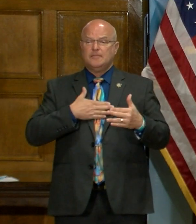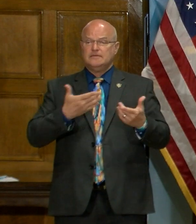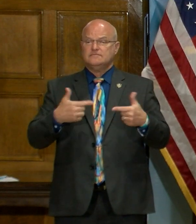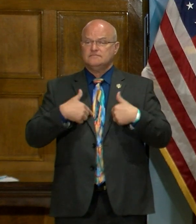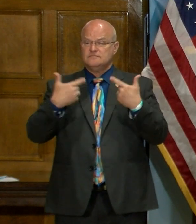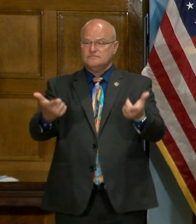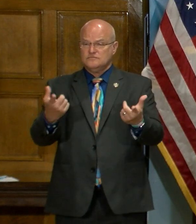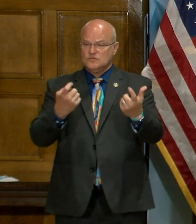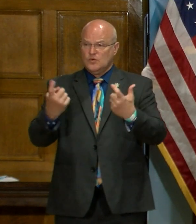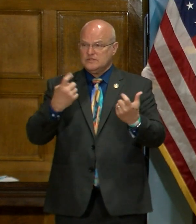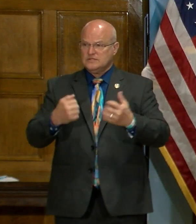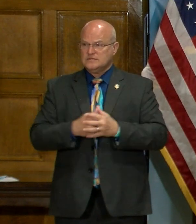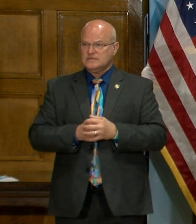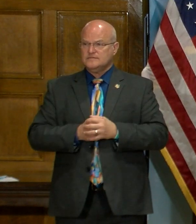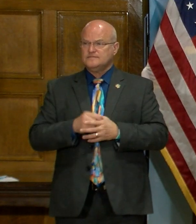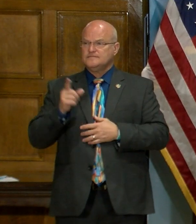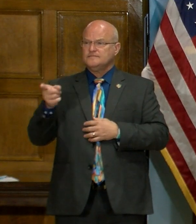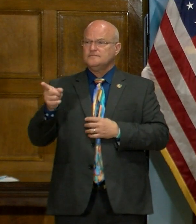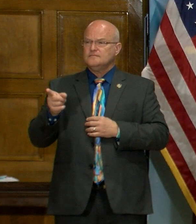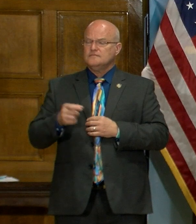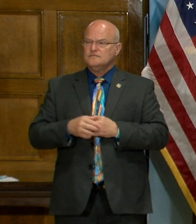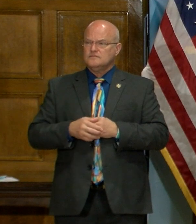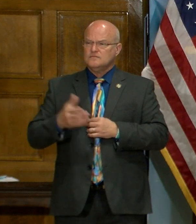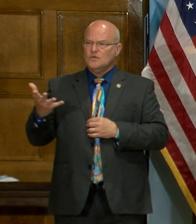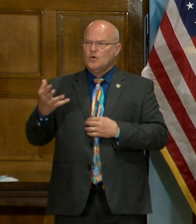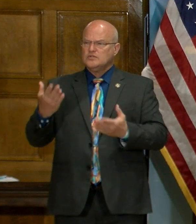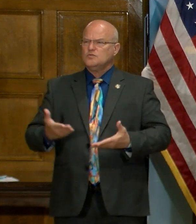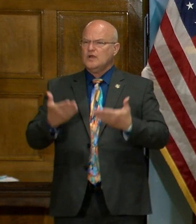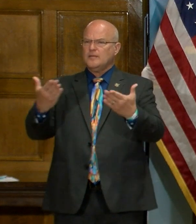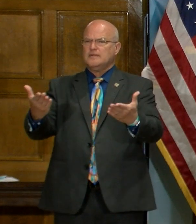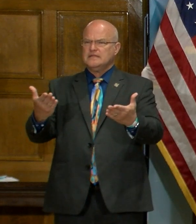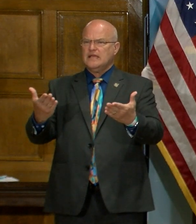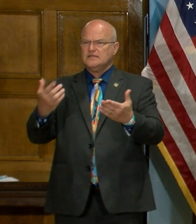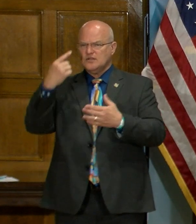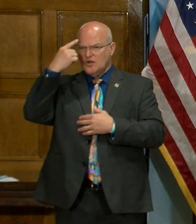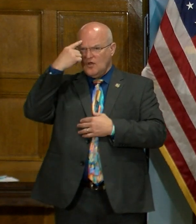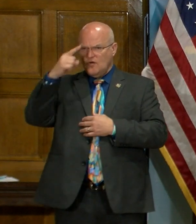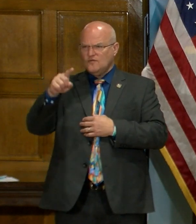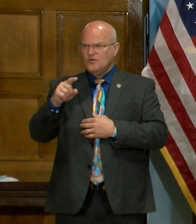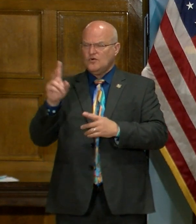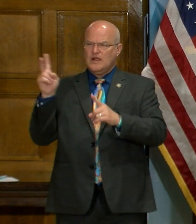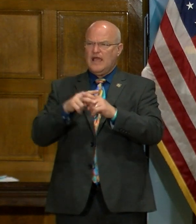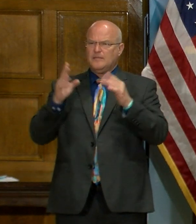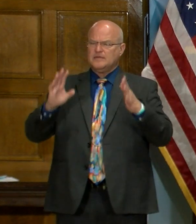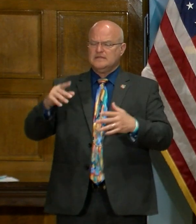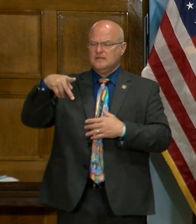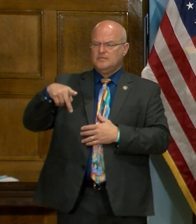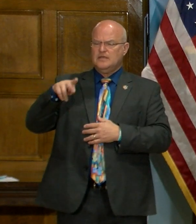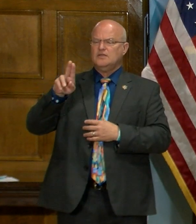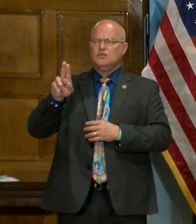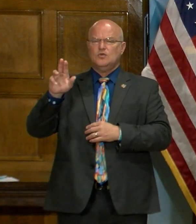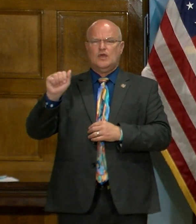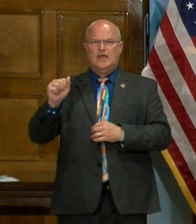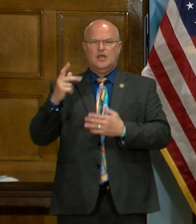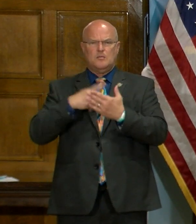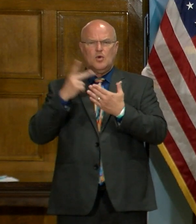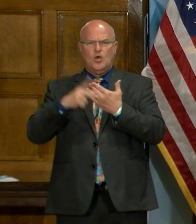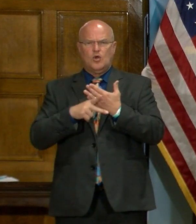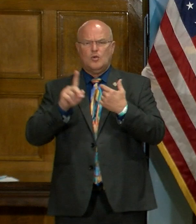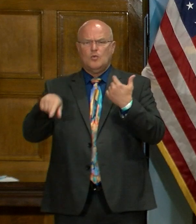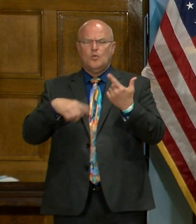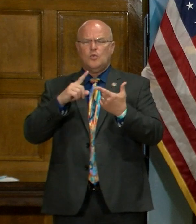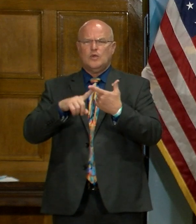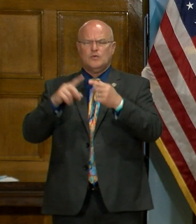take any questions. Yes? What's your recommendation to applicants to the PUA program? When will the